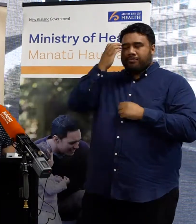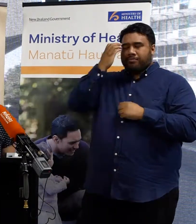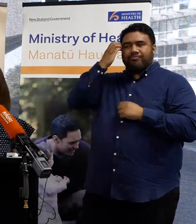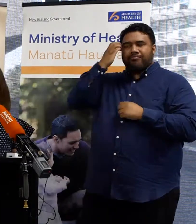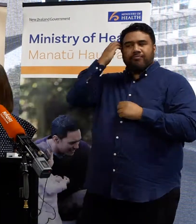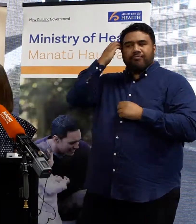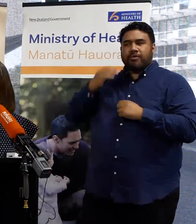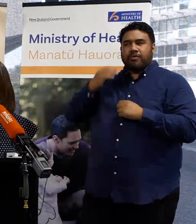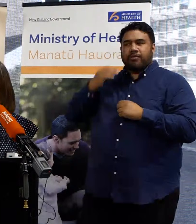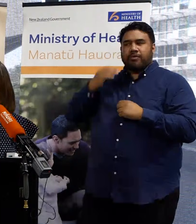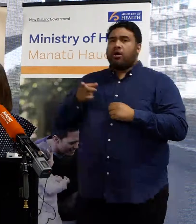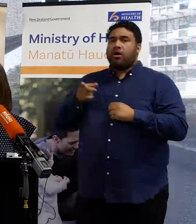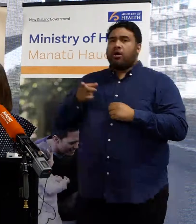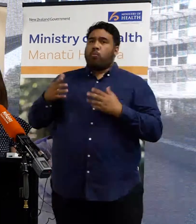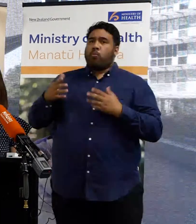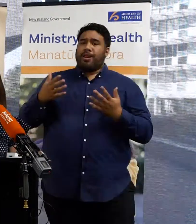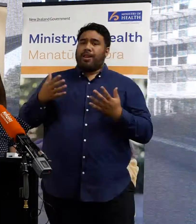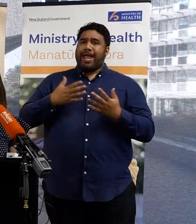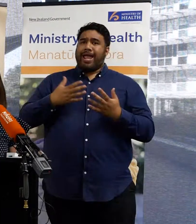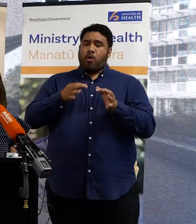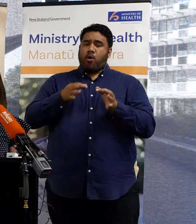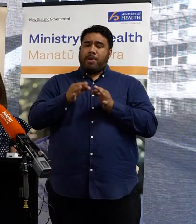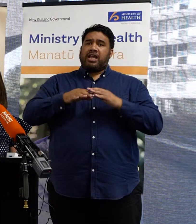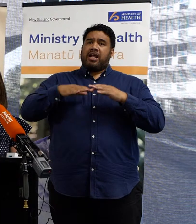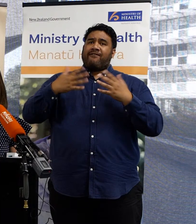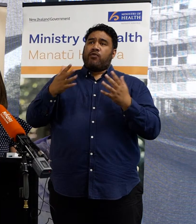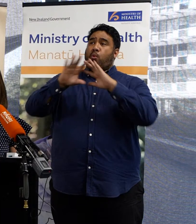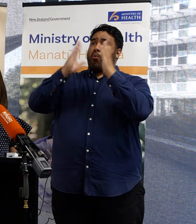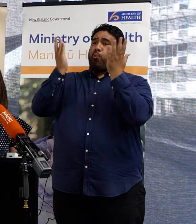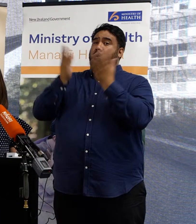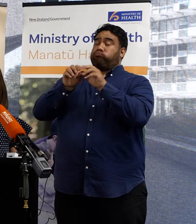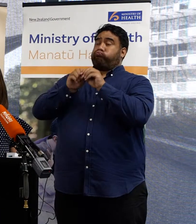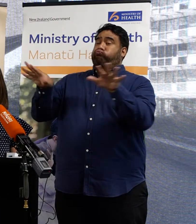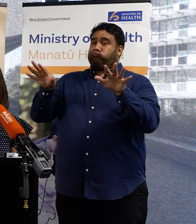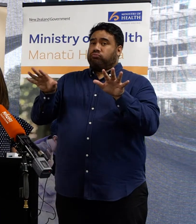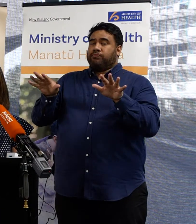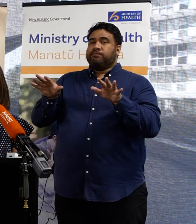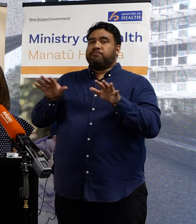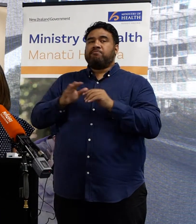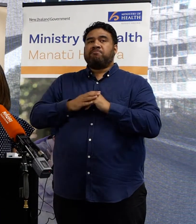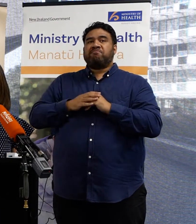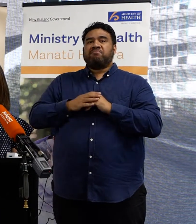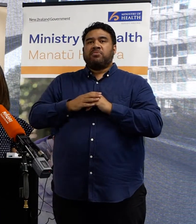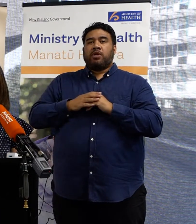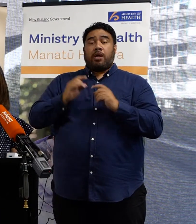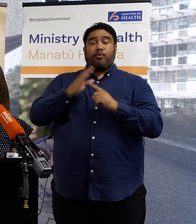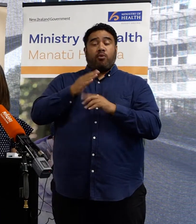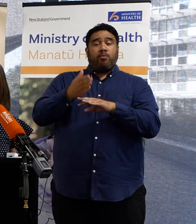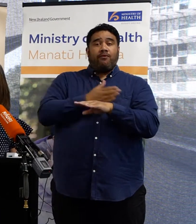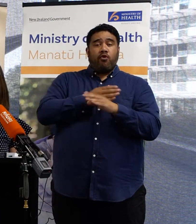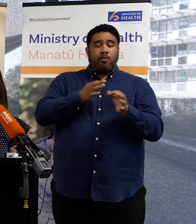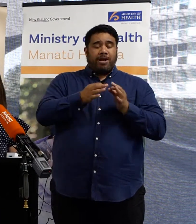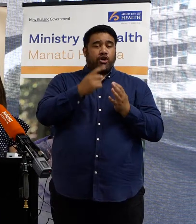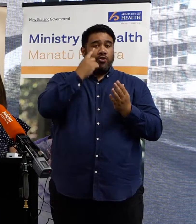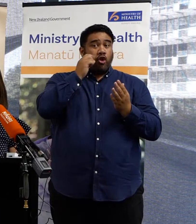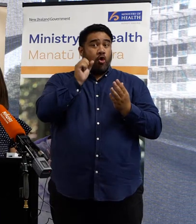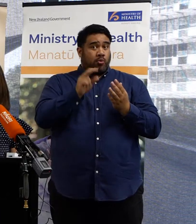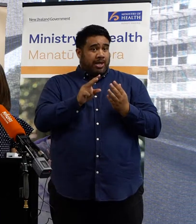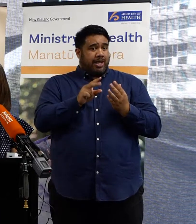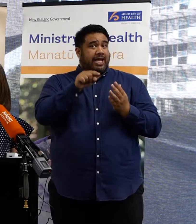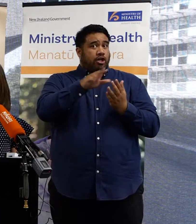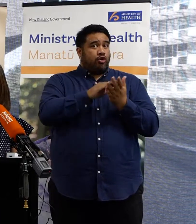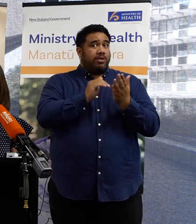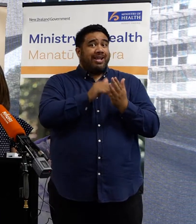I think as part of our pandemic planning, what's really critical is you get an increase in